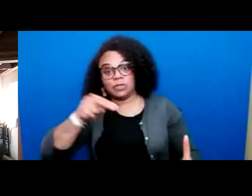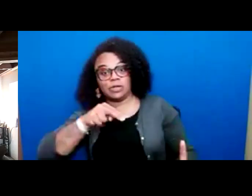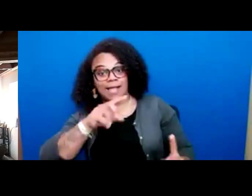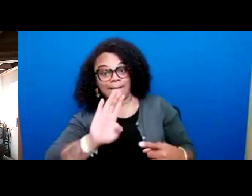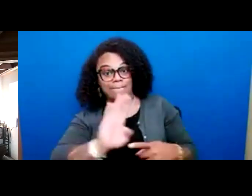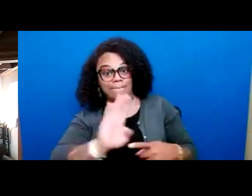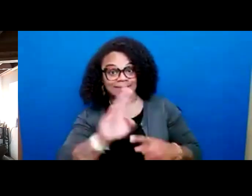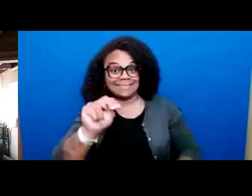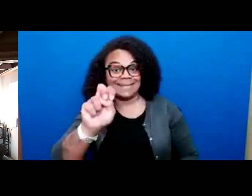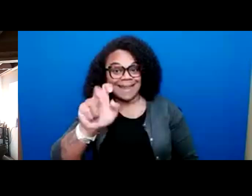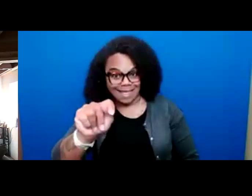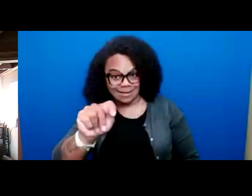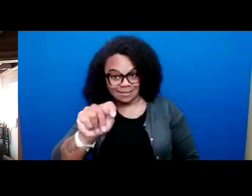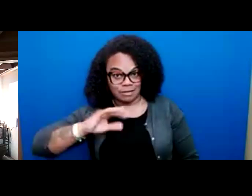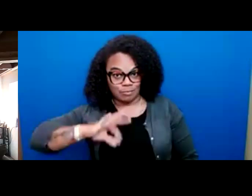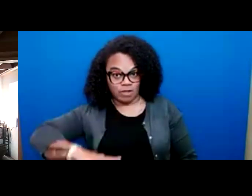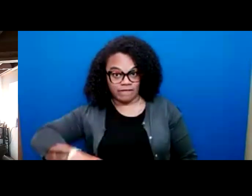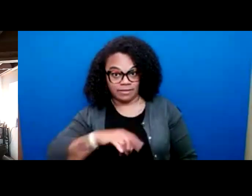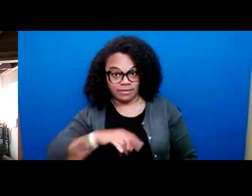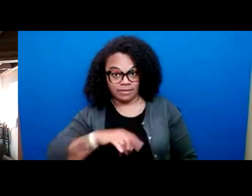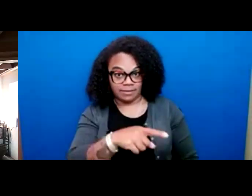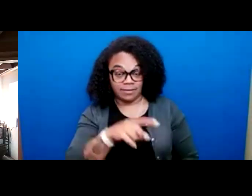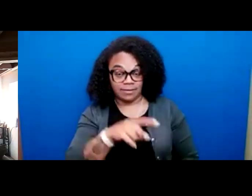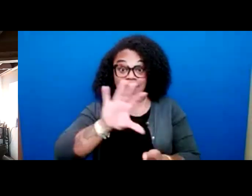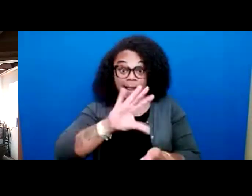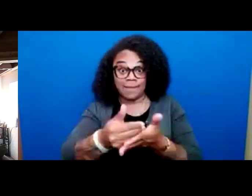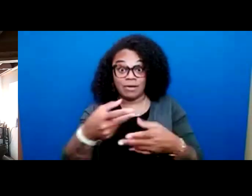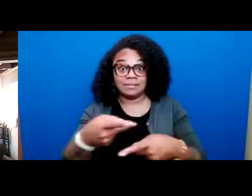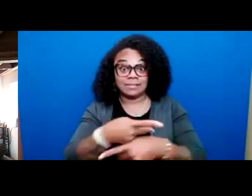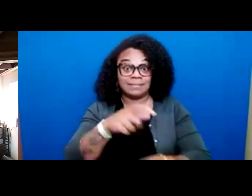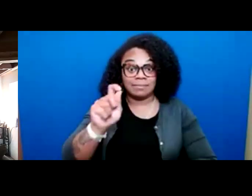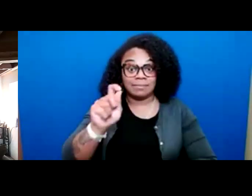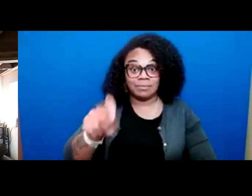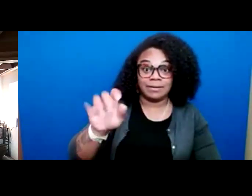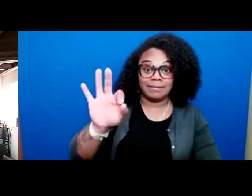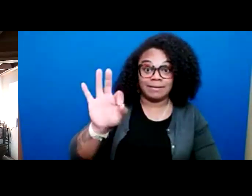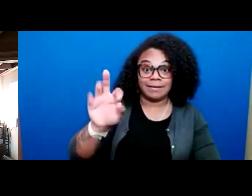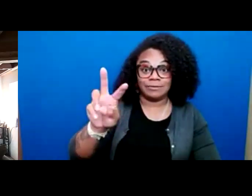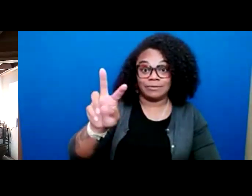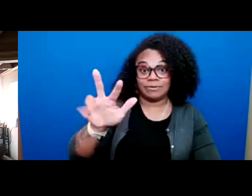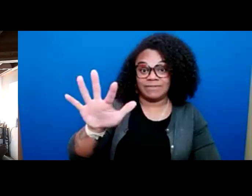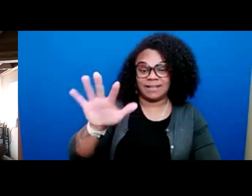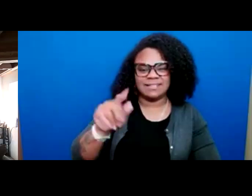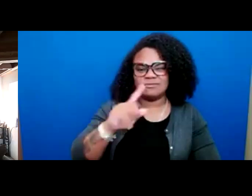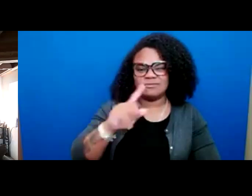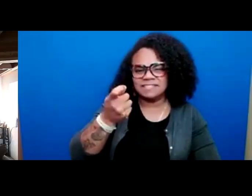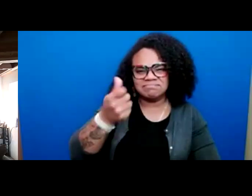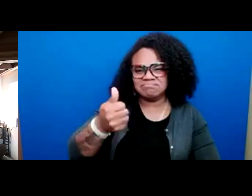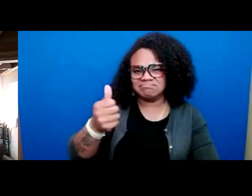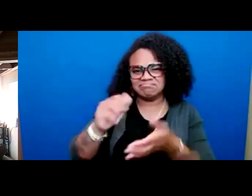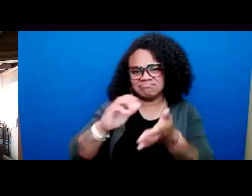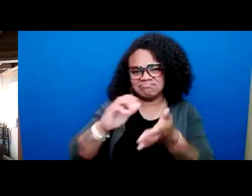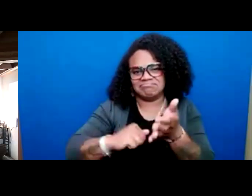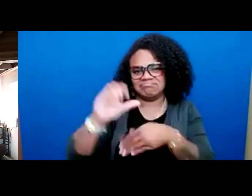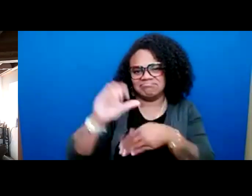net profits. They'll multiply it by 0.9235, which is really just a little deduction. And the